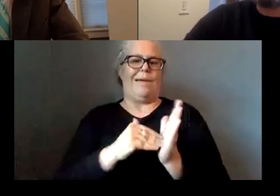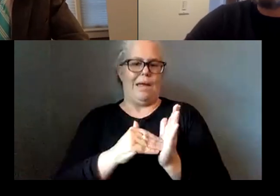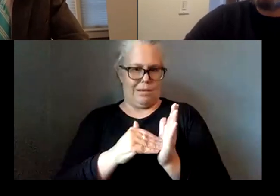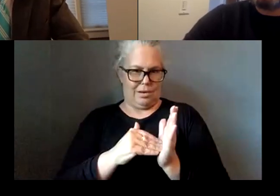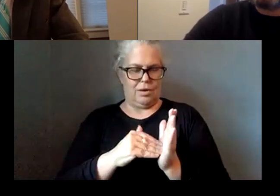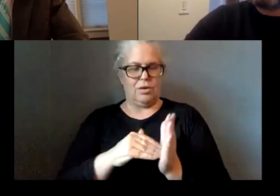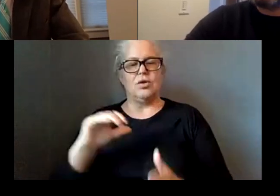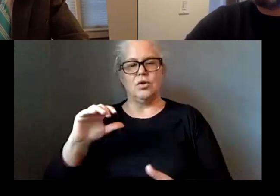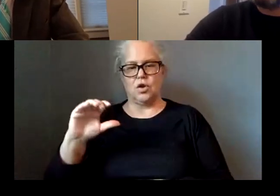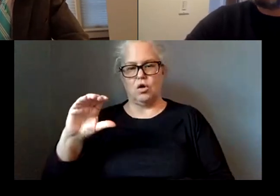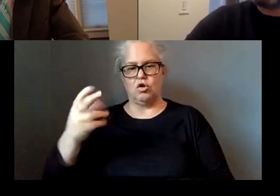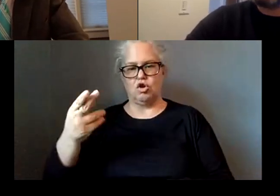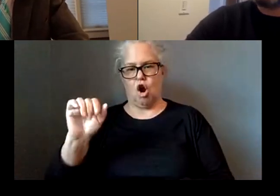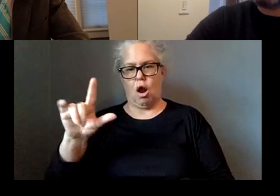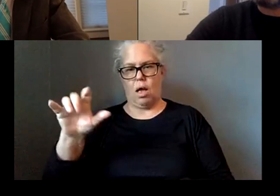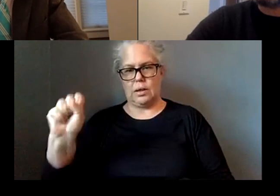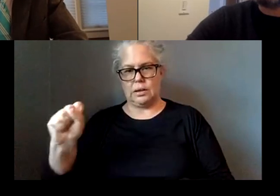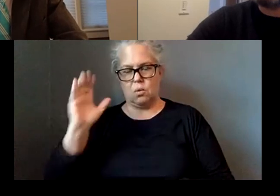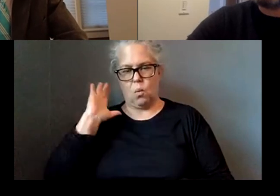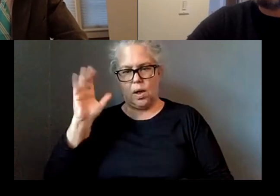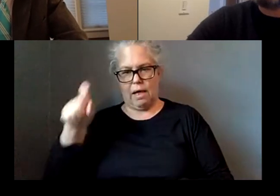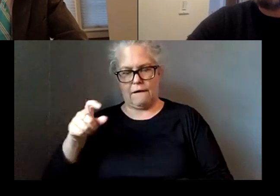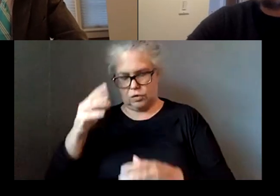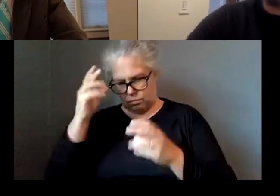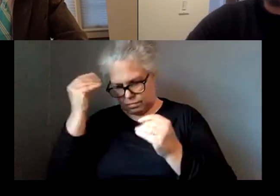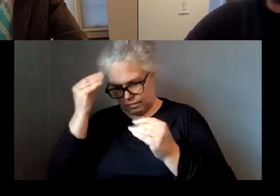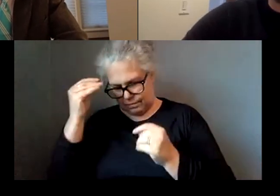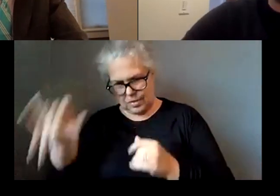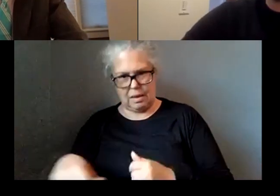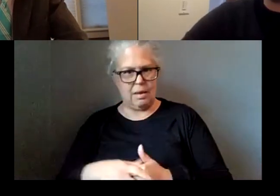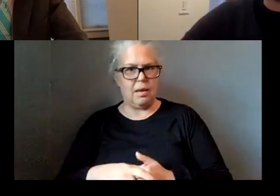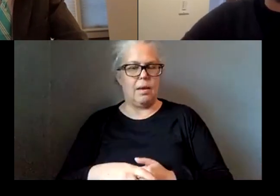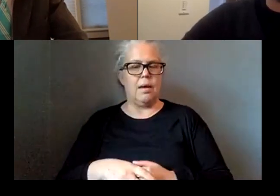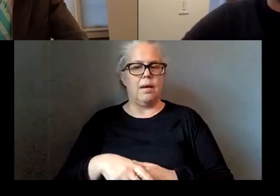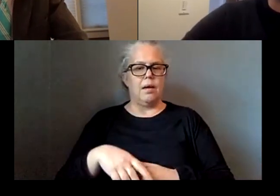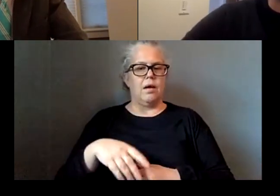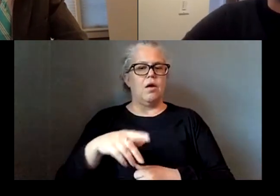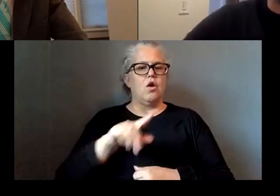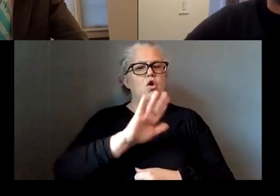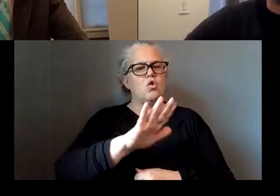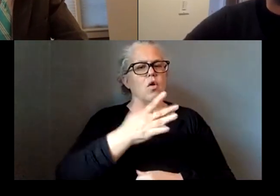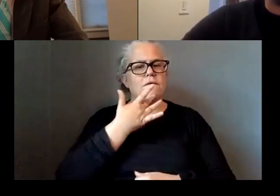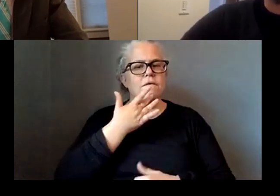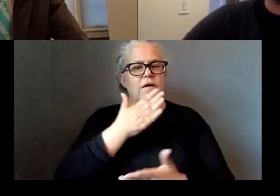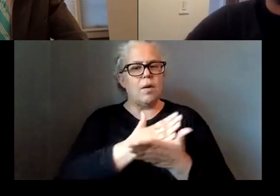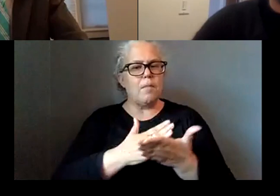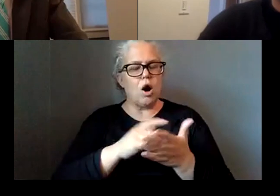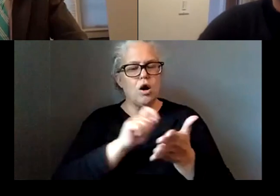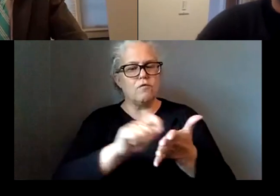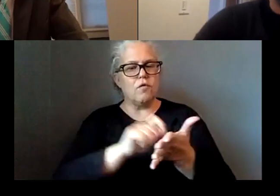up. Let's see, a question from Peter Knox. What was your favorite part of writing the book?